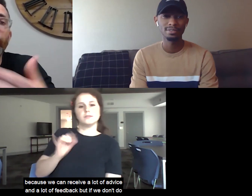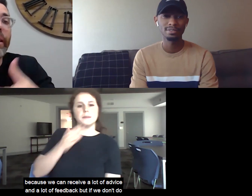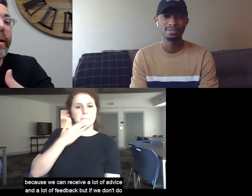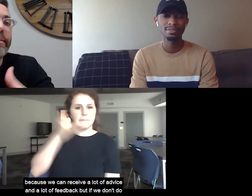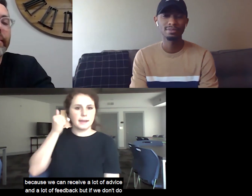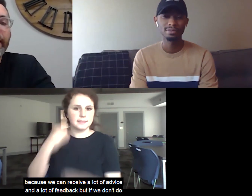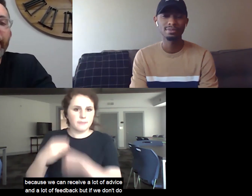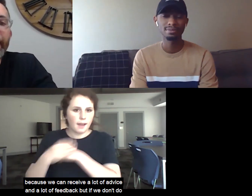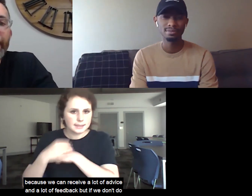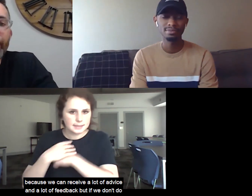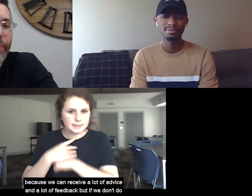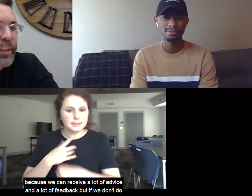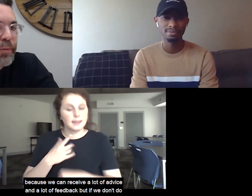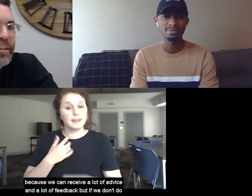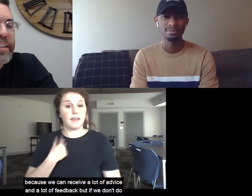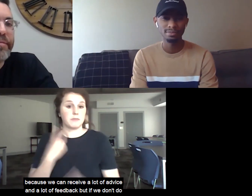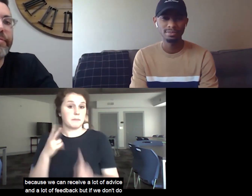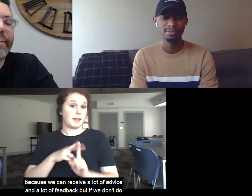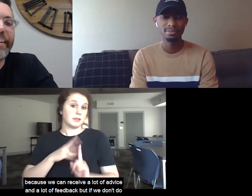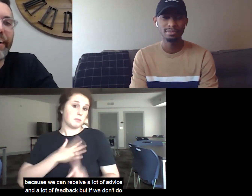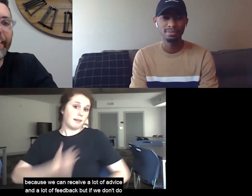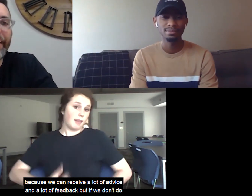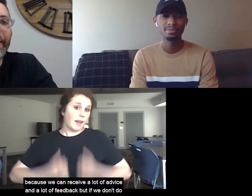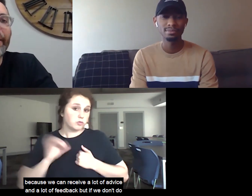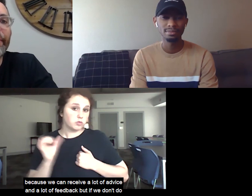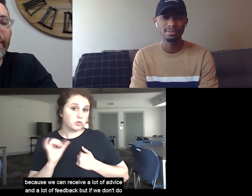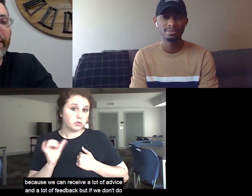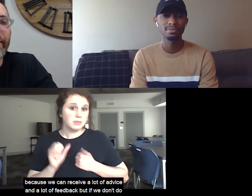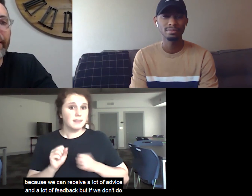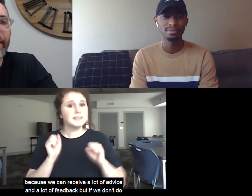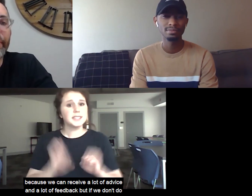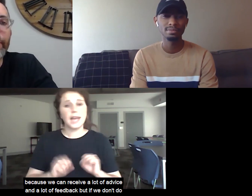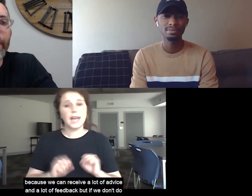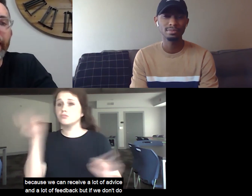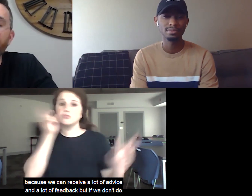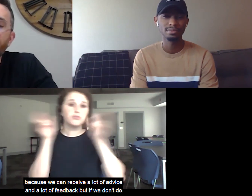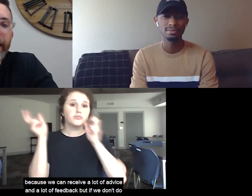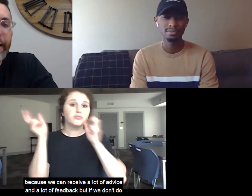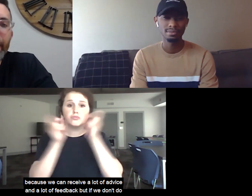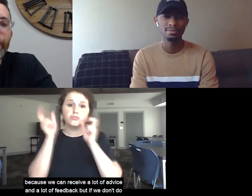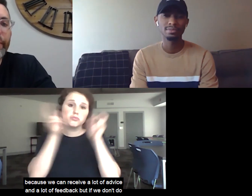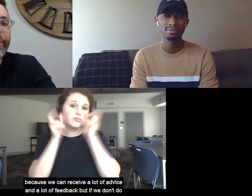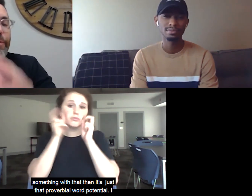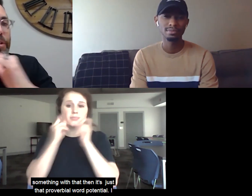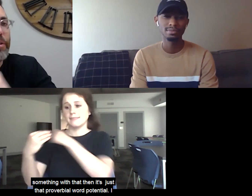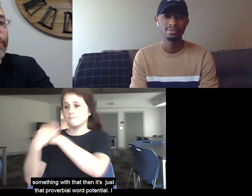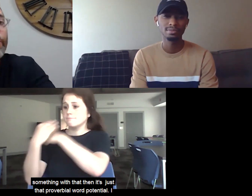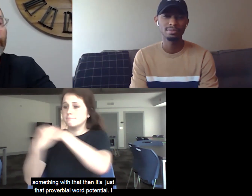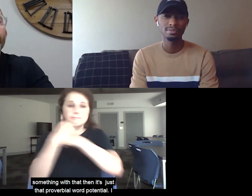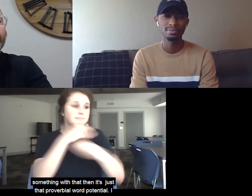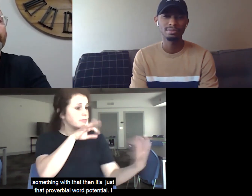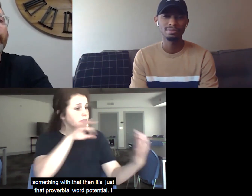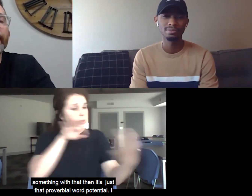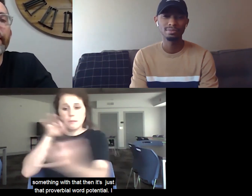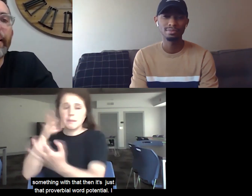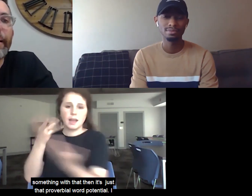importantly, applied. Because we can receive a lot of advice and a lot of feedback, but if we don't do